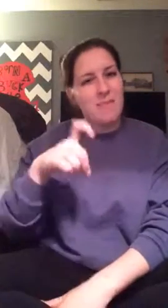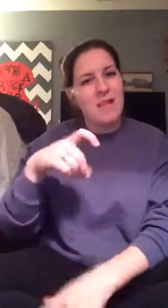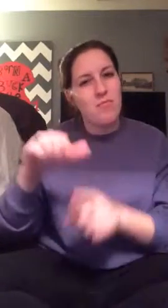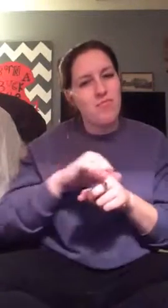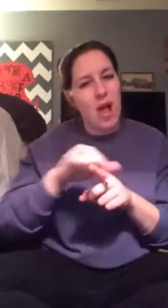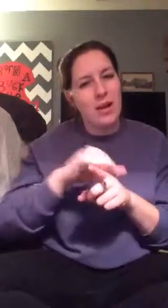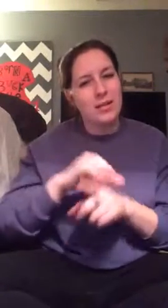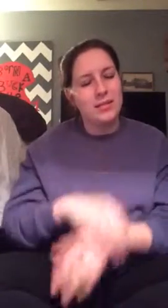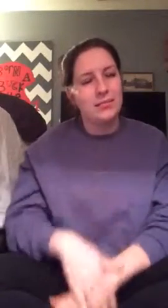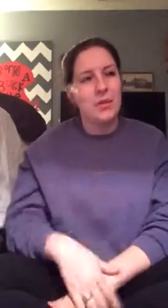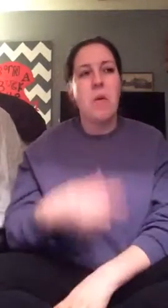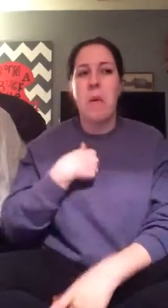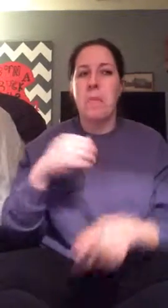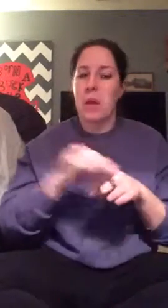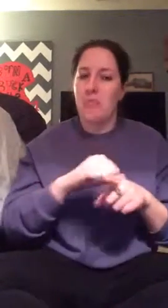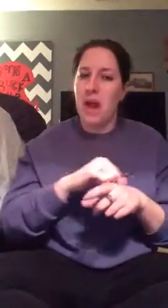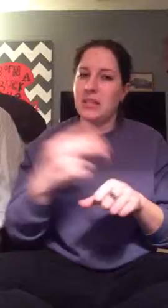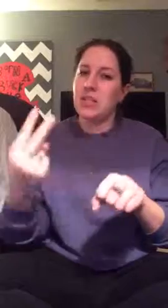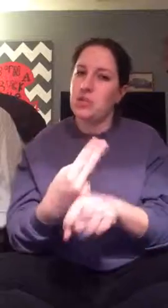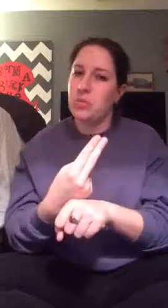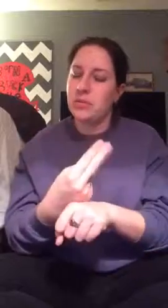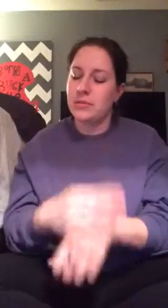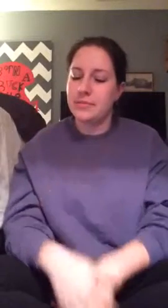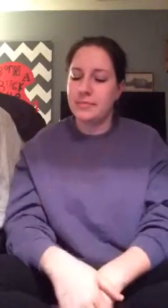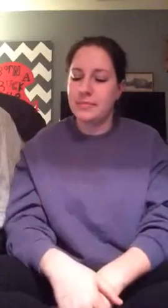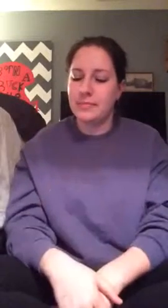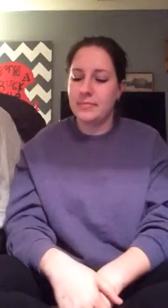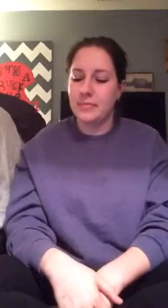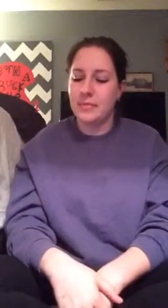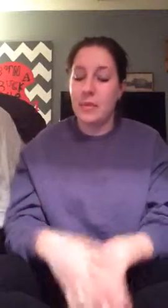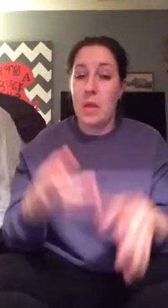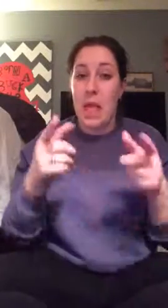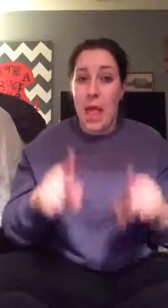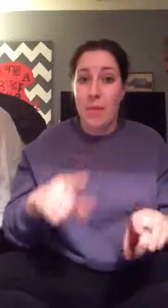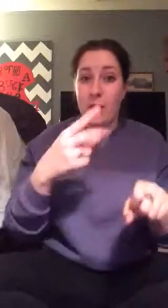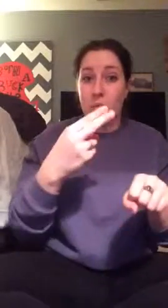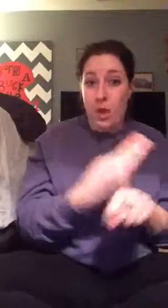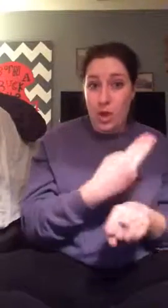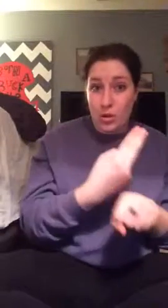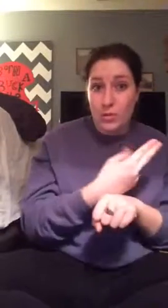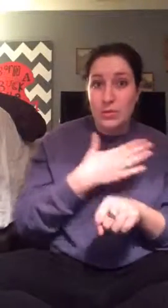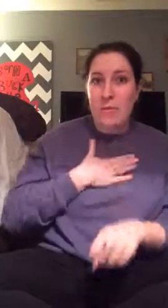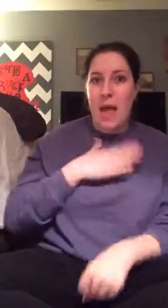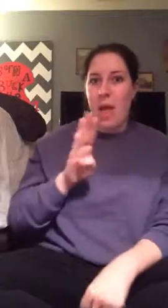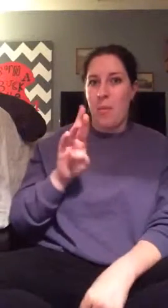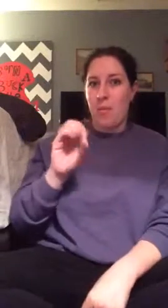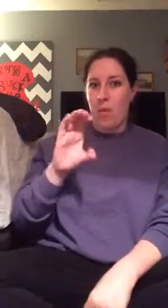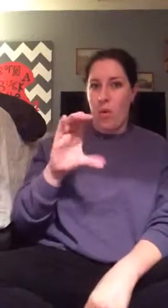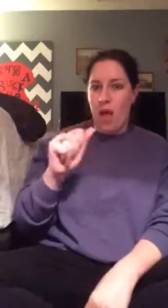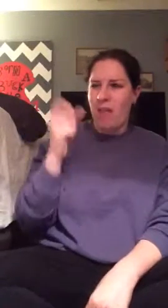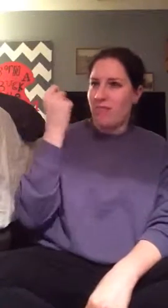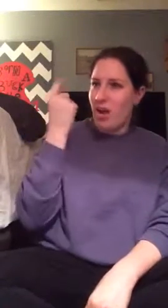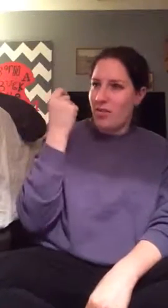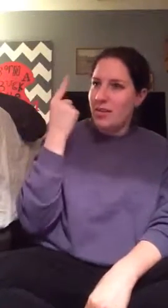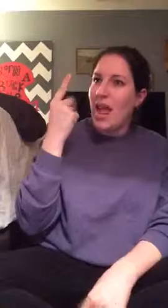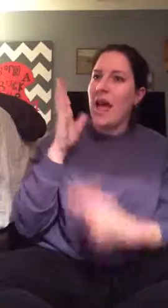I'm going to practice and then use it then. By the time I use it then, my Broca's area would have a representation. And then subsequent recall will